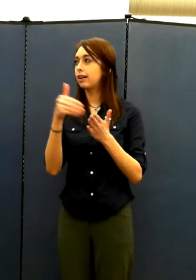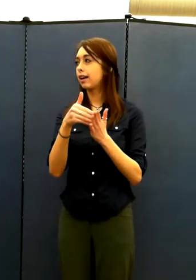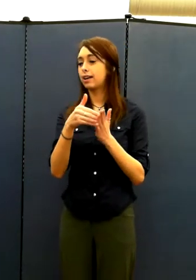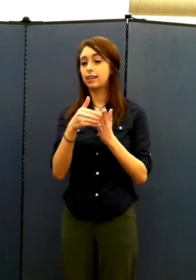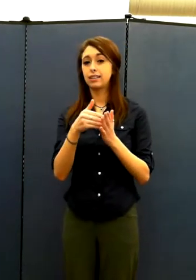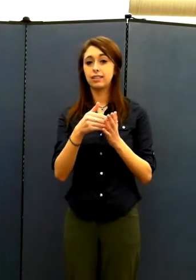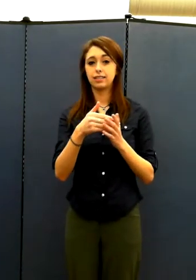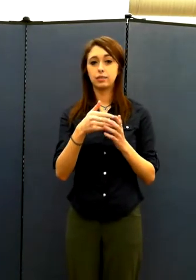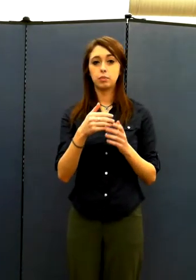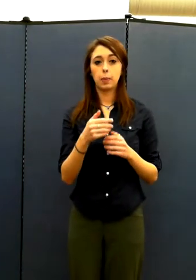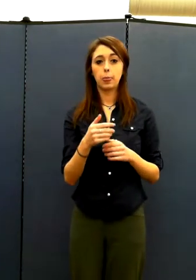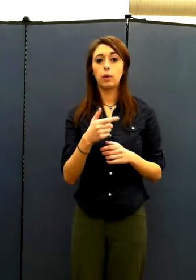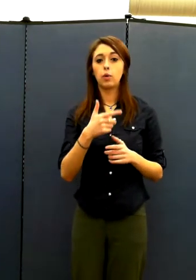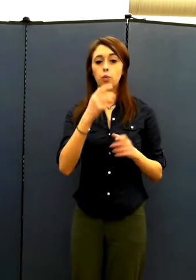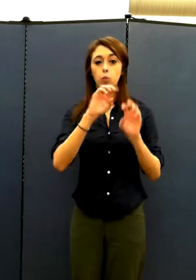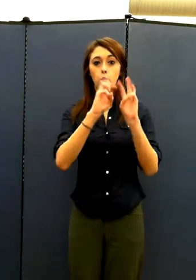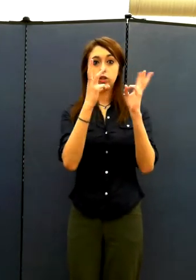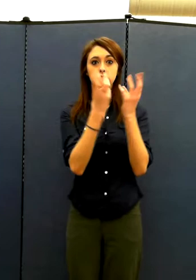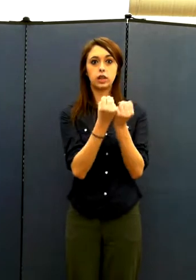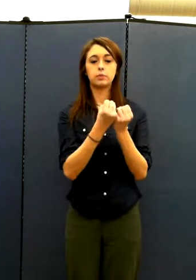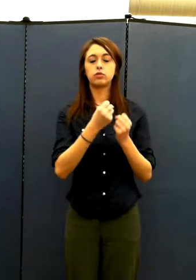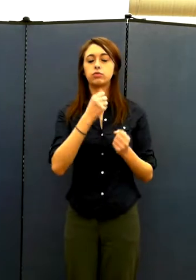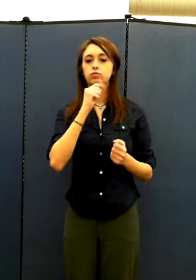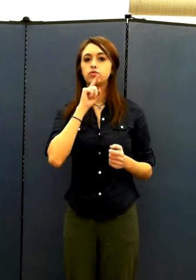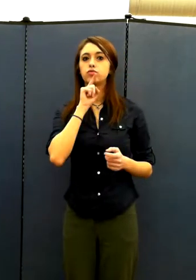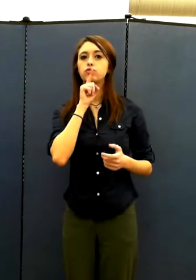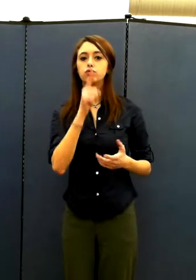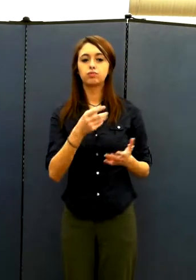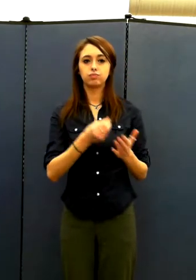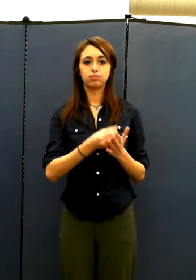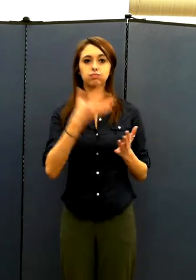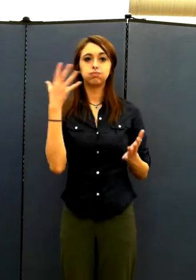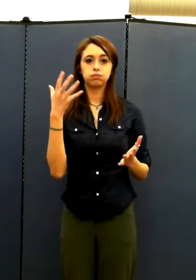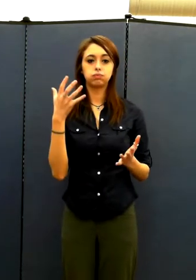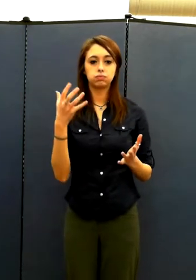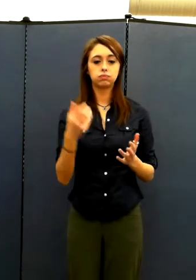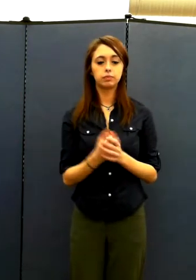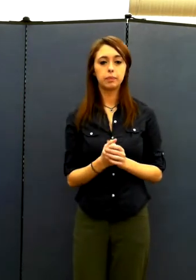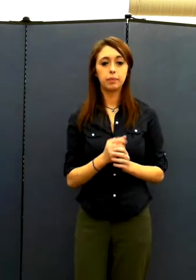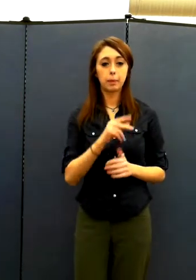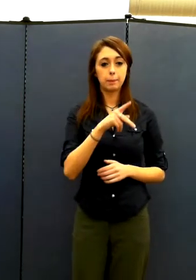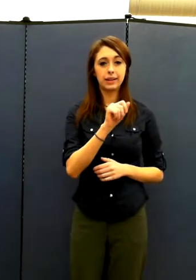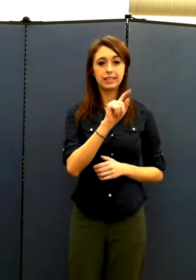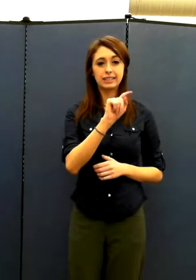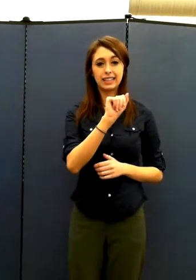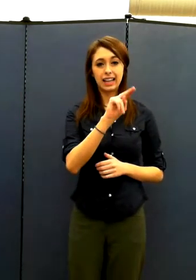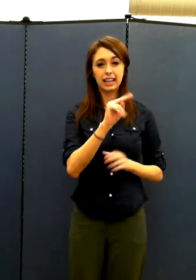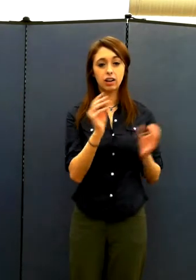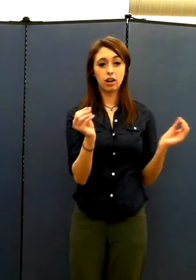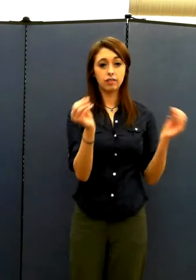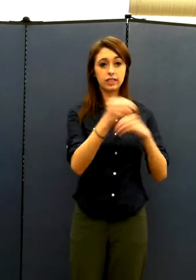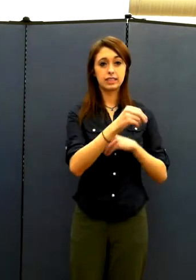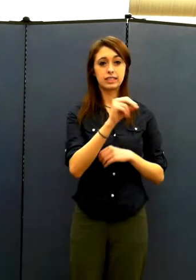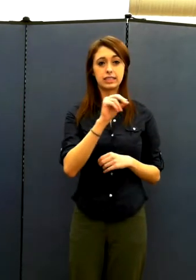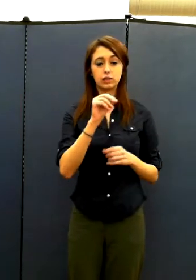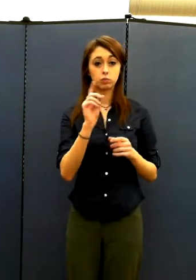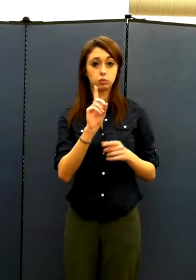hella expensive when you get out into this field. The Patan office, there's a Patan office in King of Prussia. There's also a Patan office